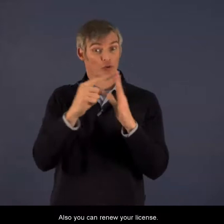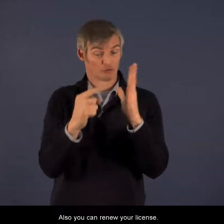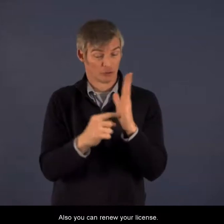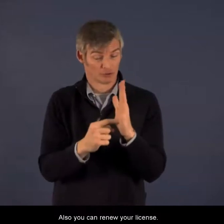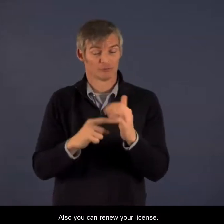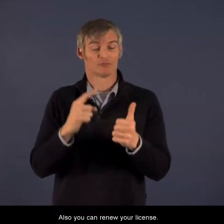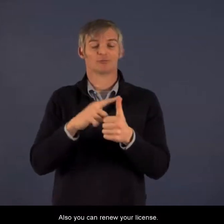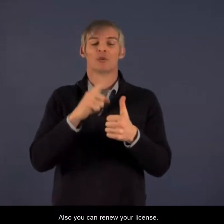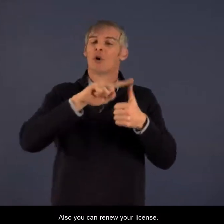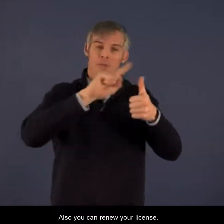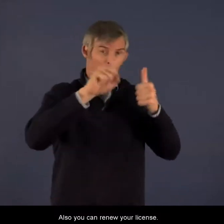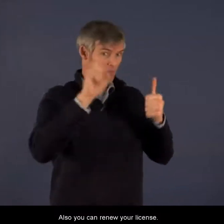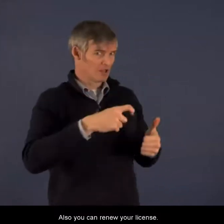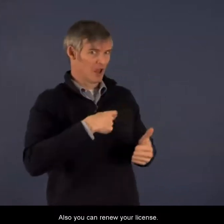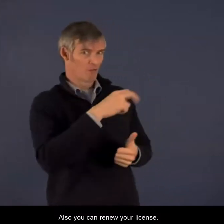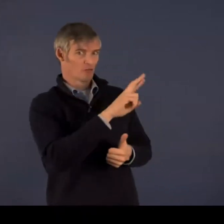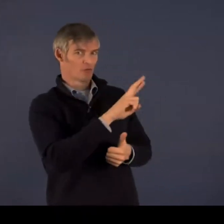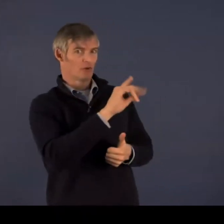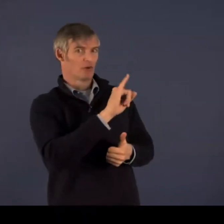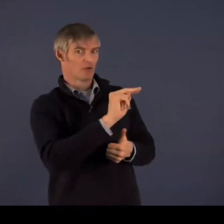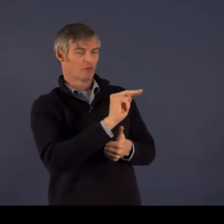Also, you can renew your license.